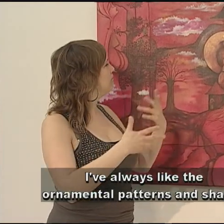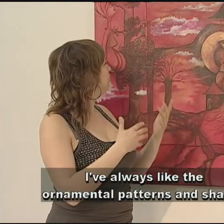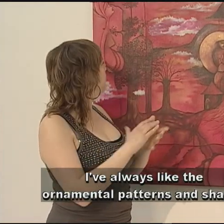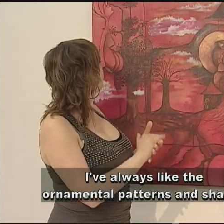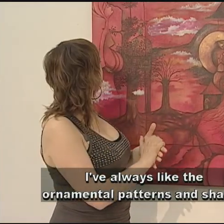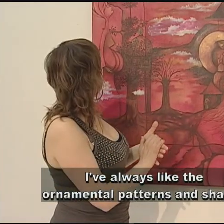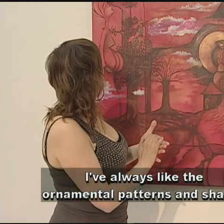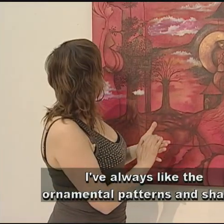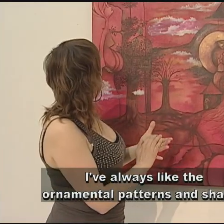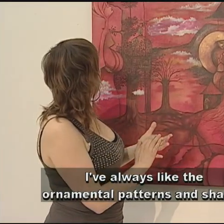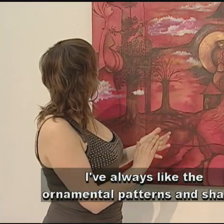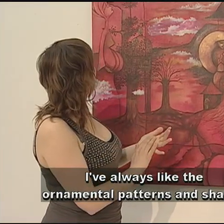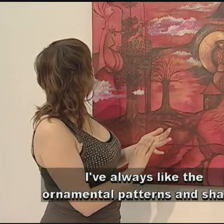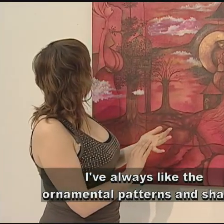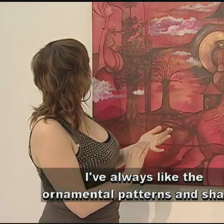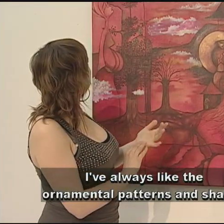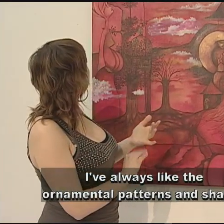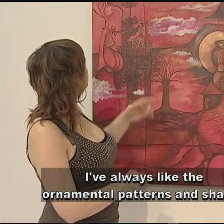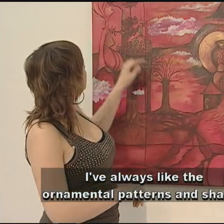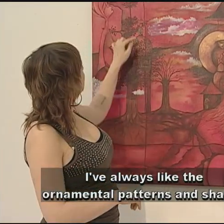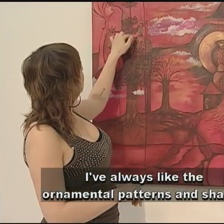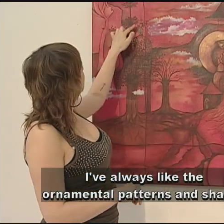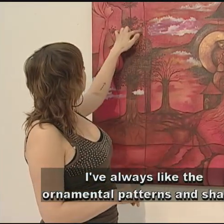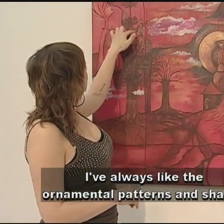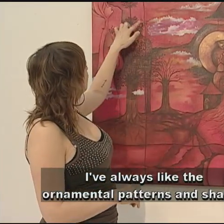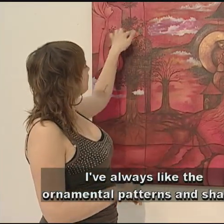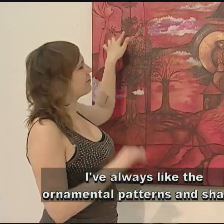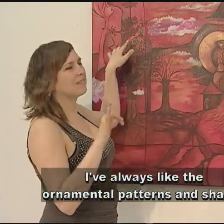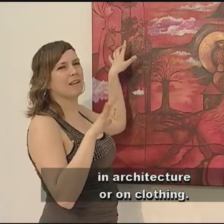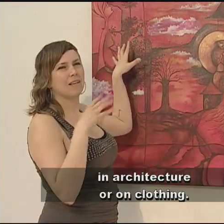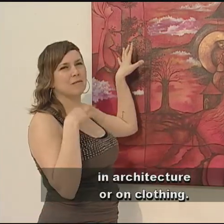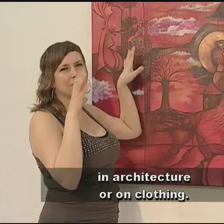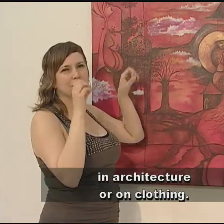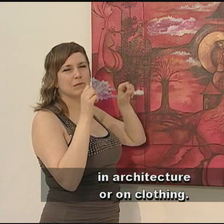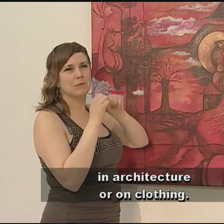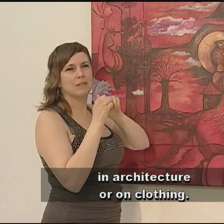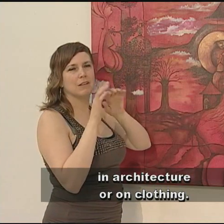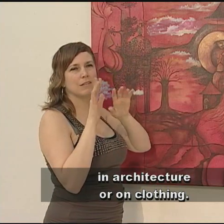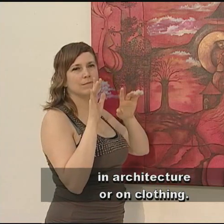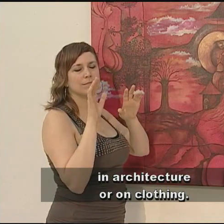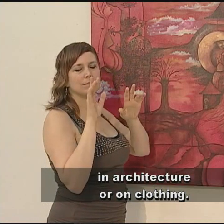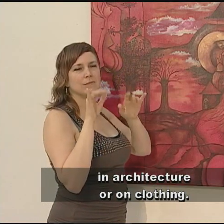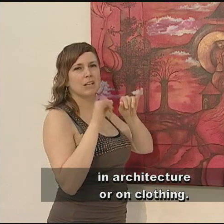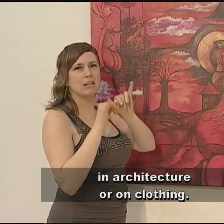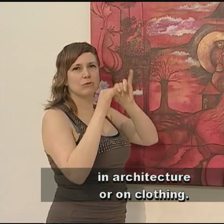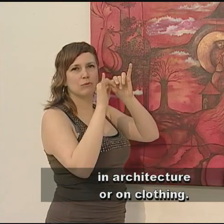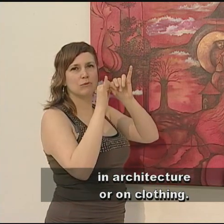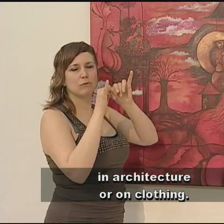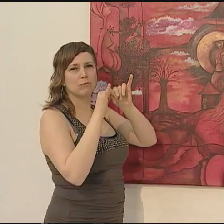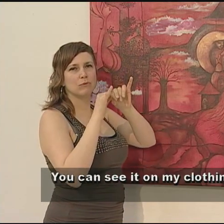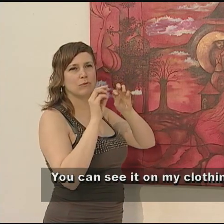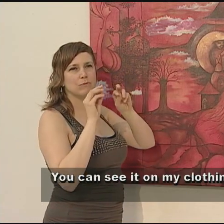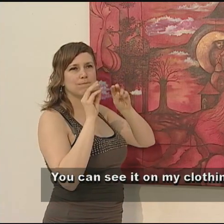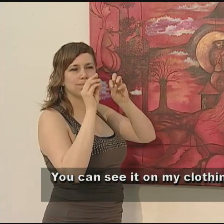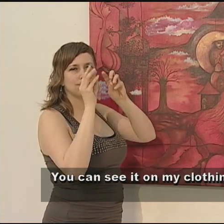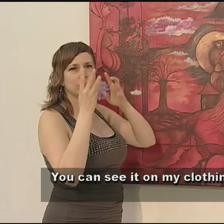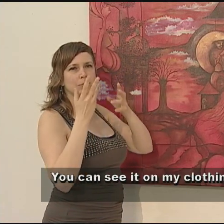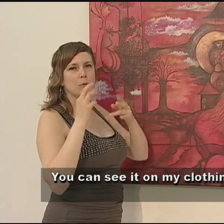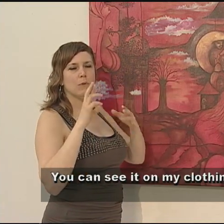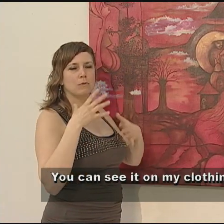I've always liked the ornamental patterns and shapes in architecture or on clothing. You can see it on